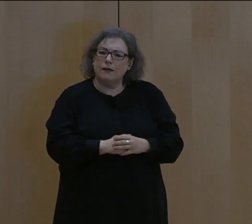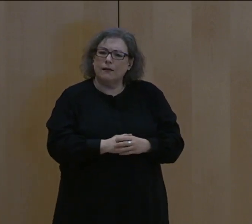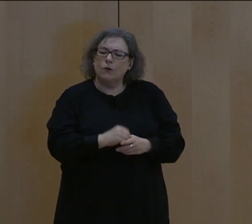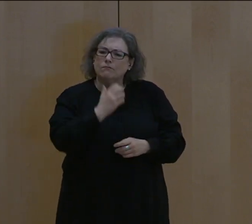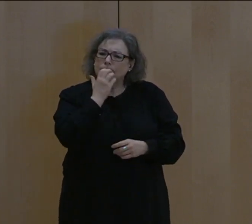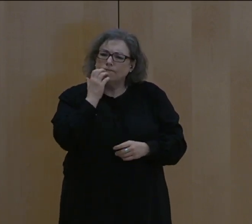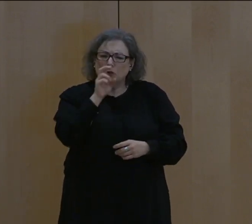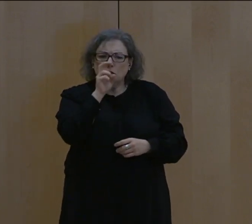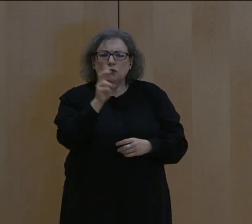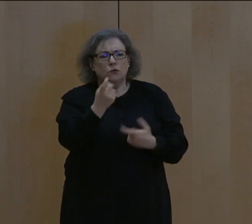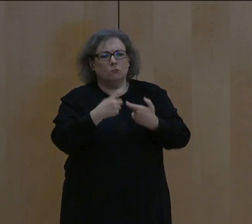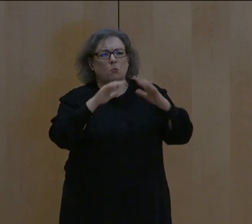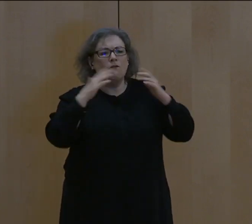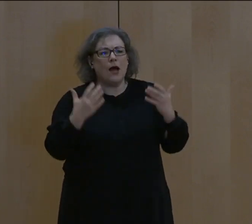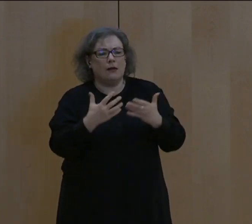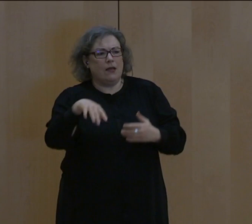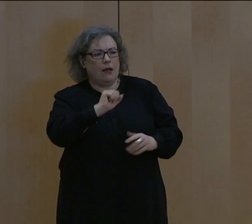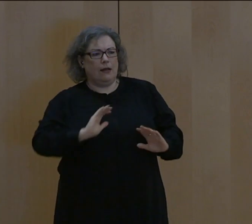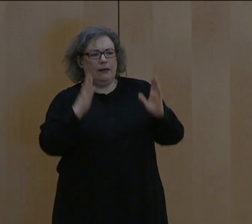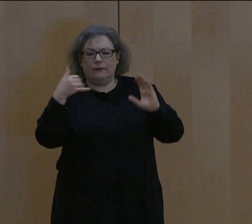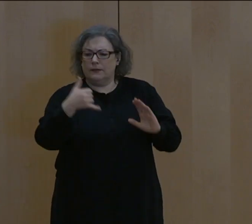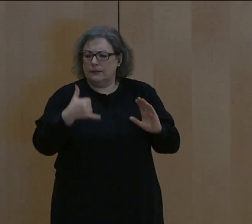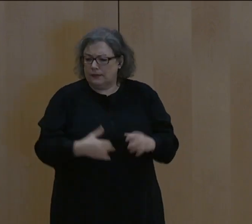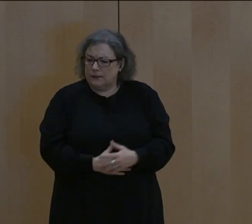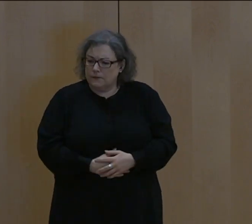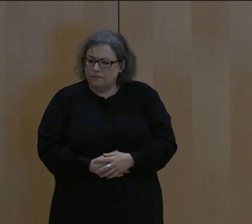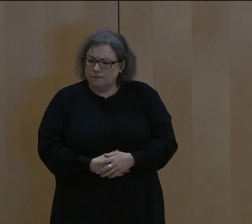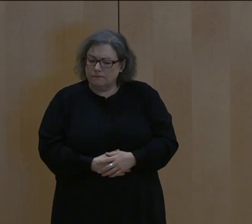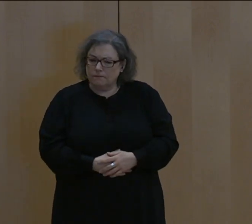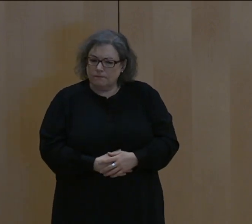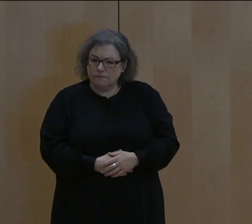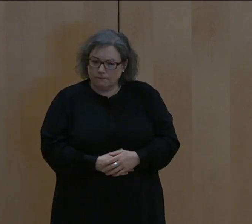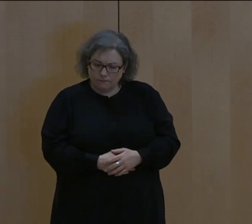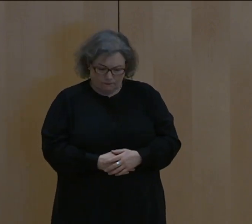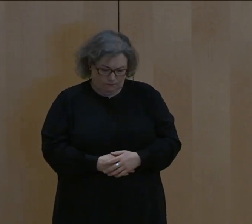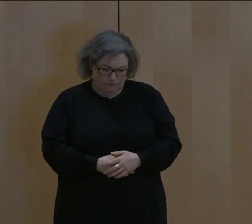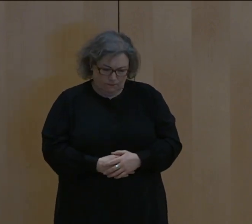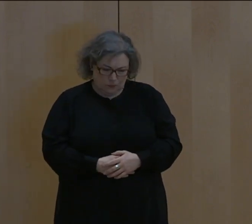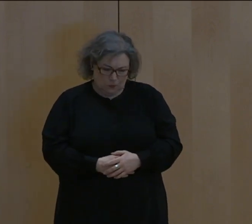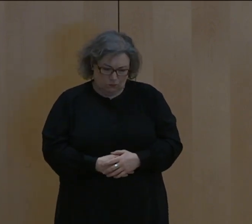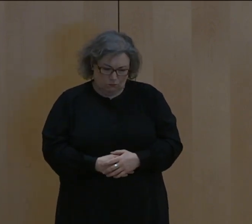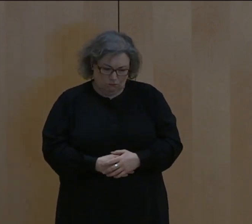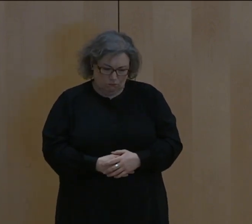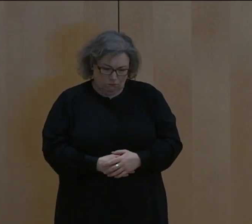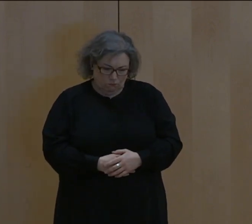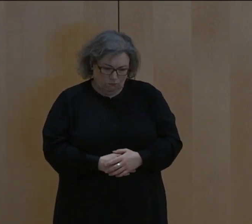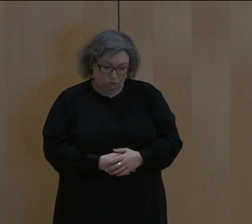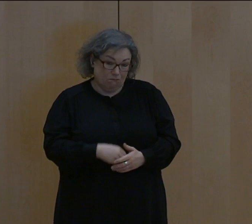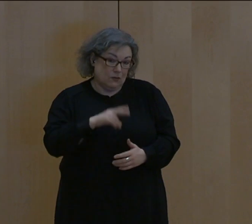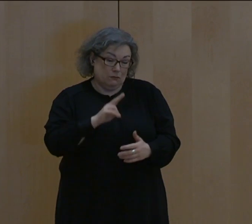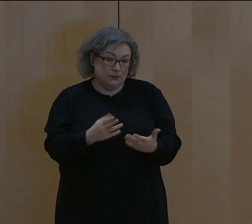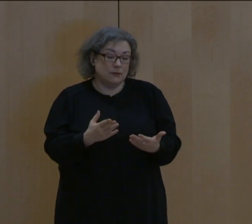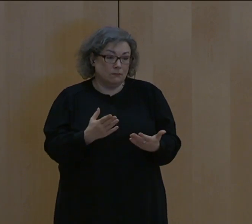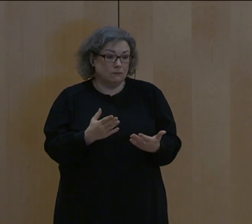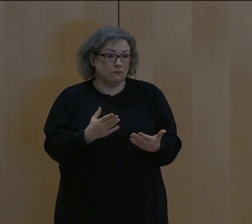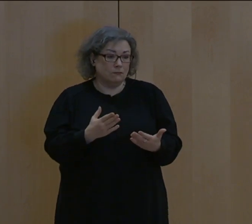only logical that Sweden is among the countries who extends the biggest support to